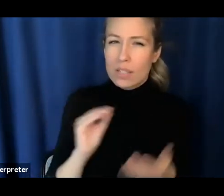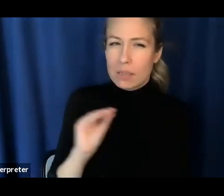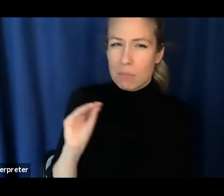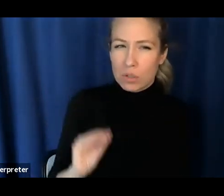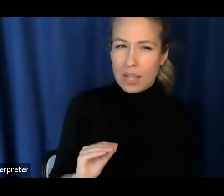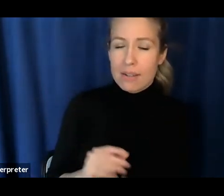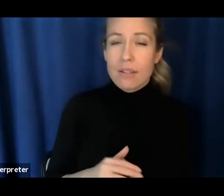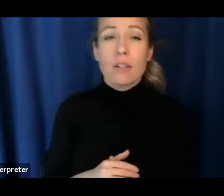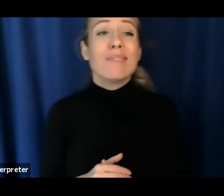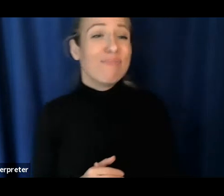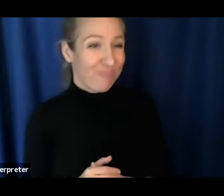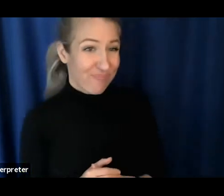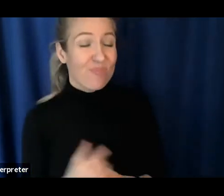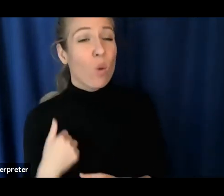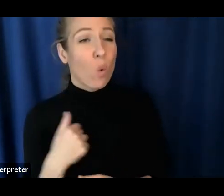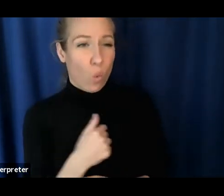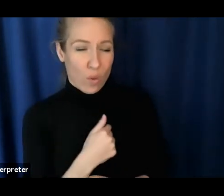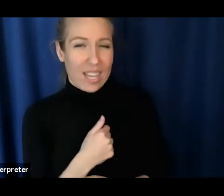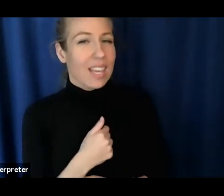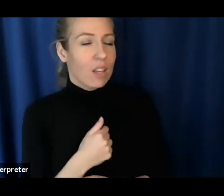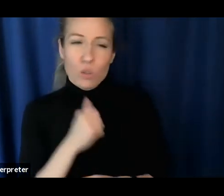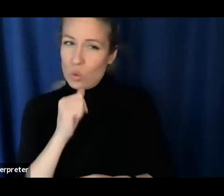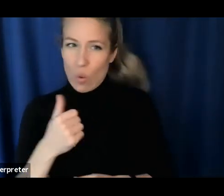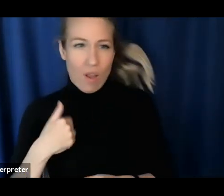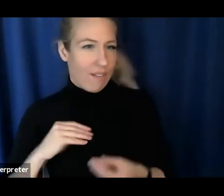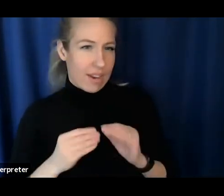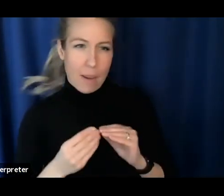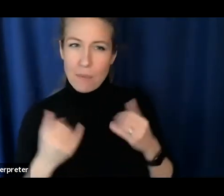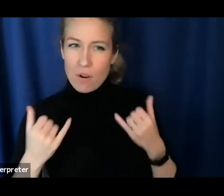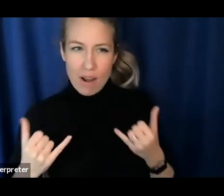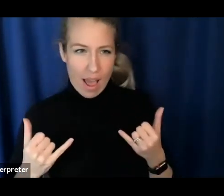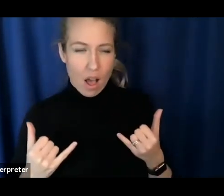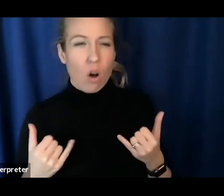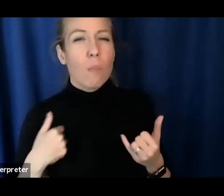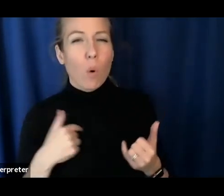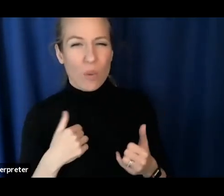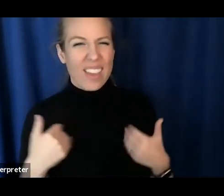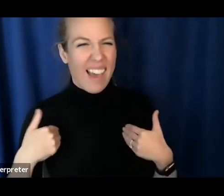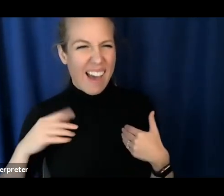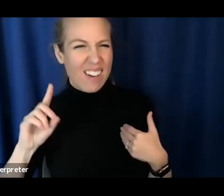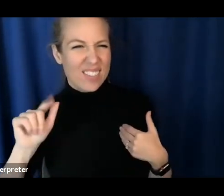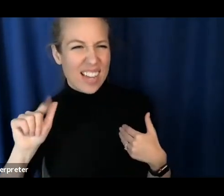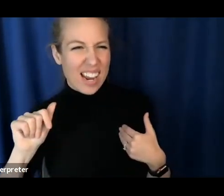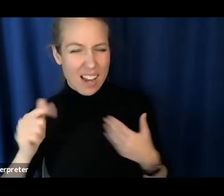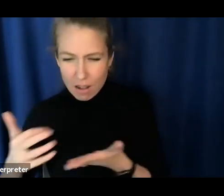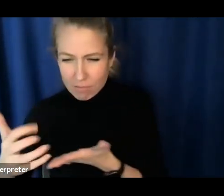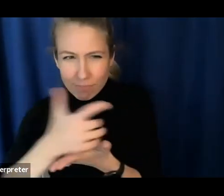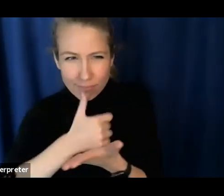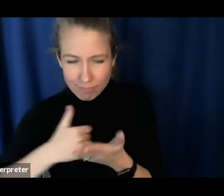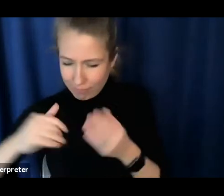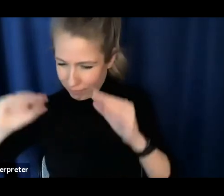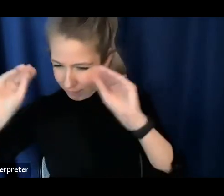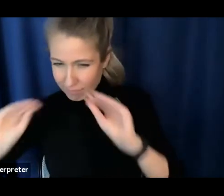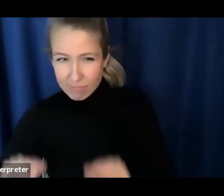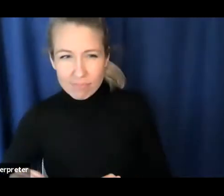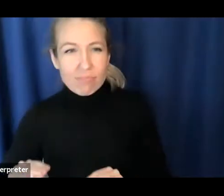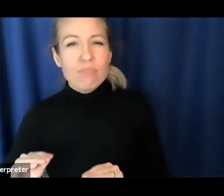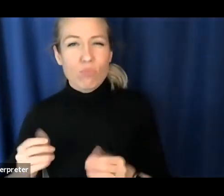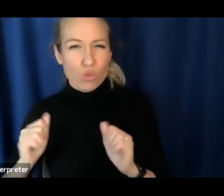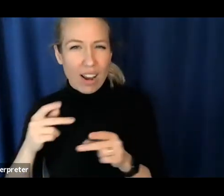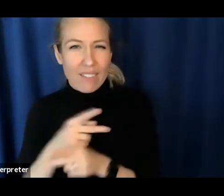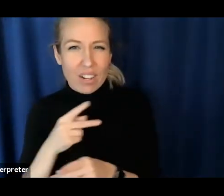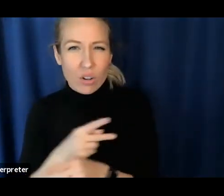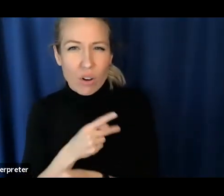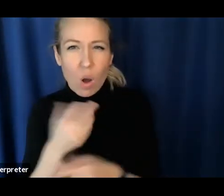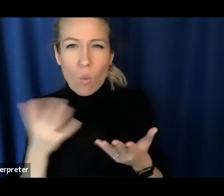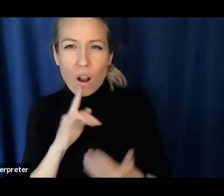compare cases with individuals who have not had COVID. We collect data on our cases, but without being able to